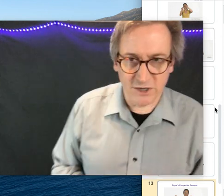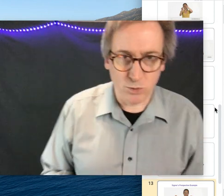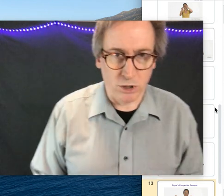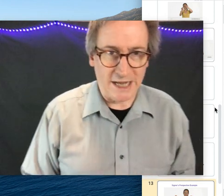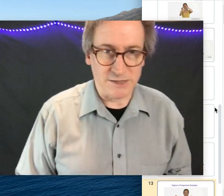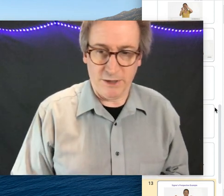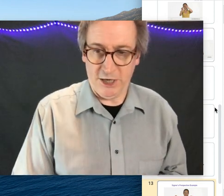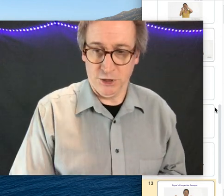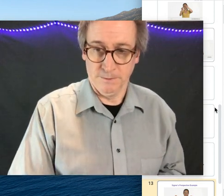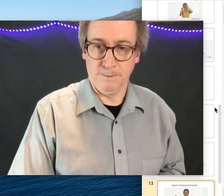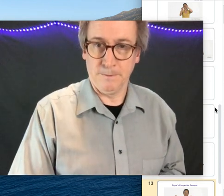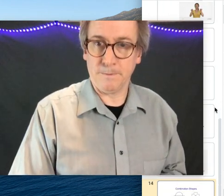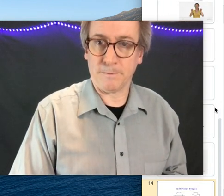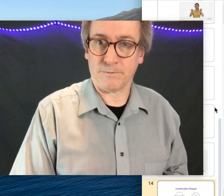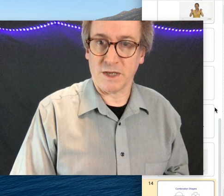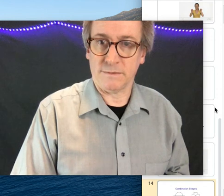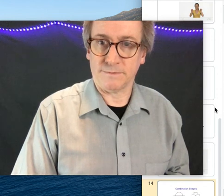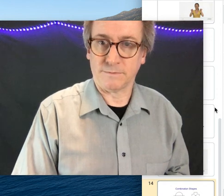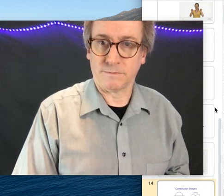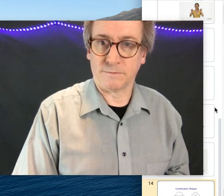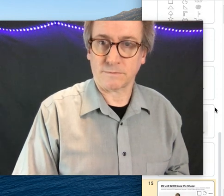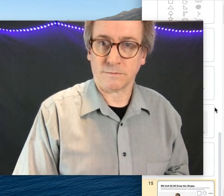gives a visual explanation